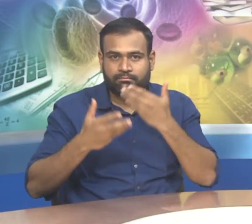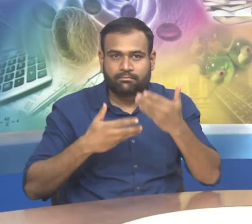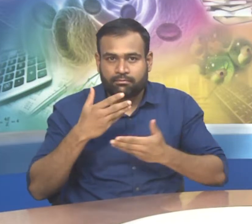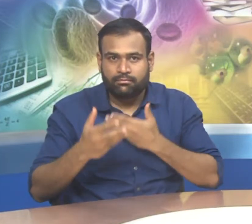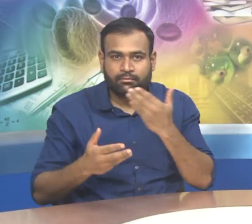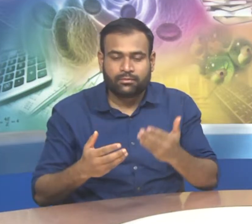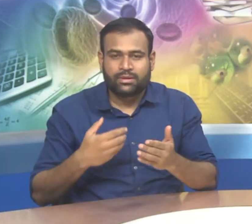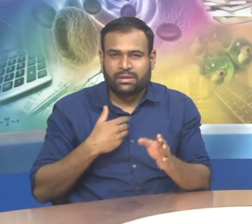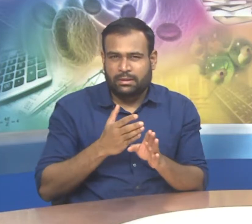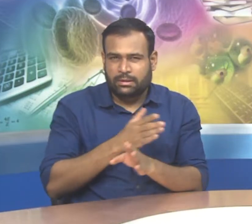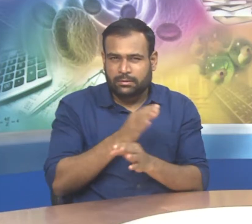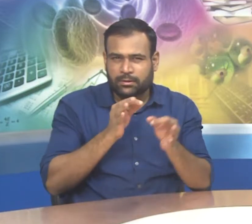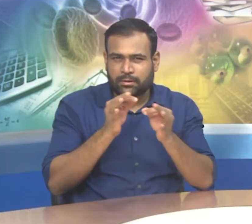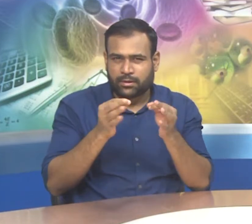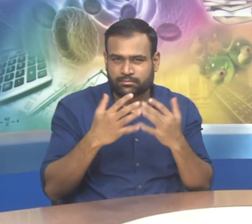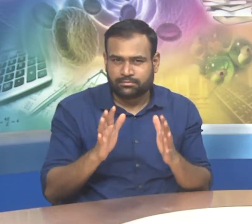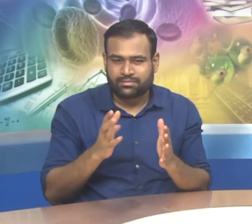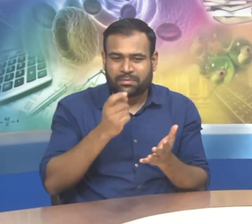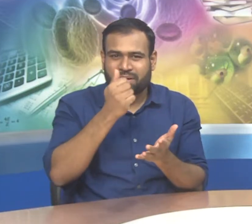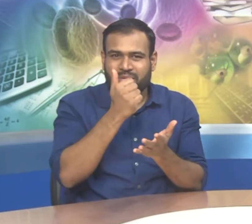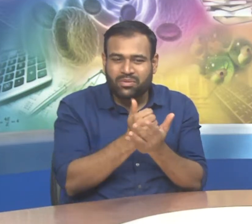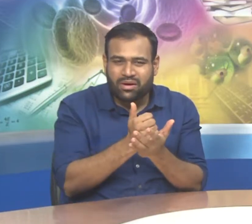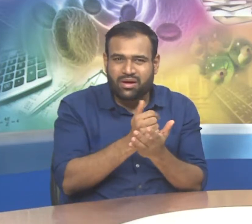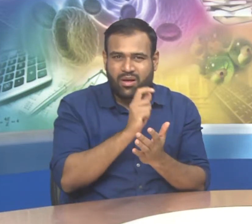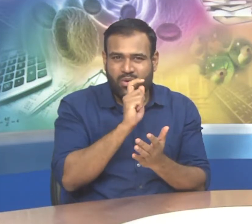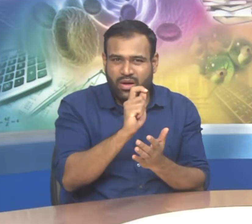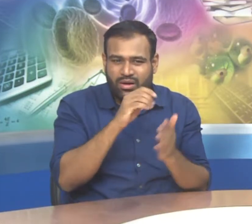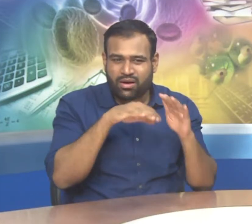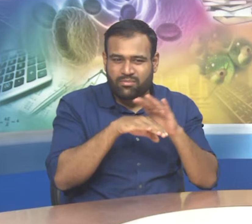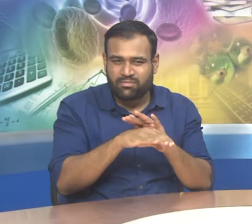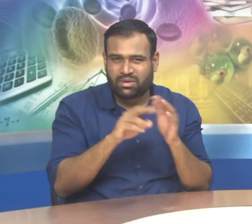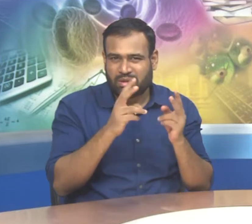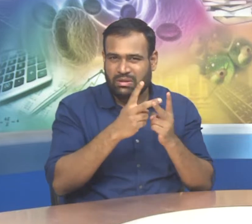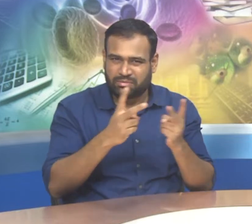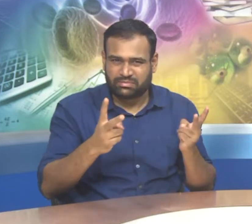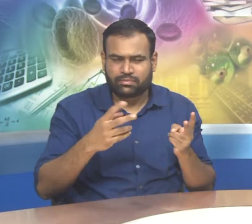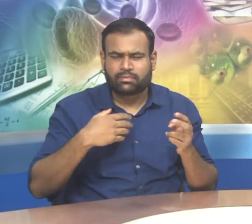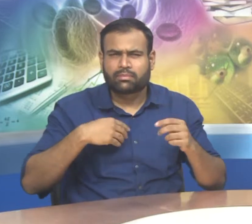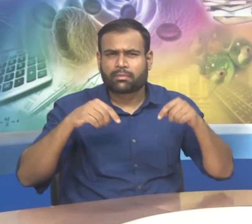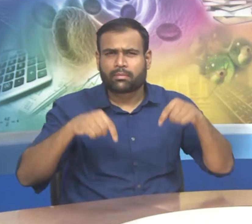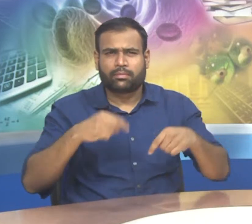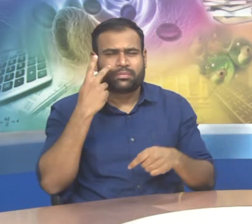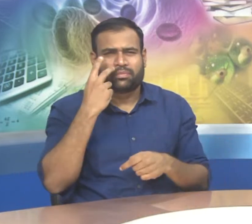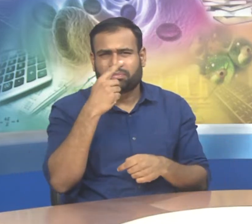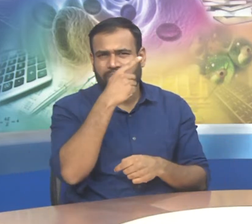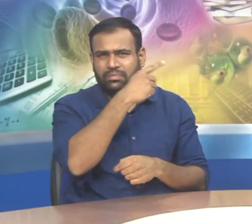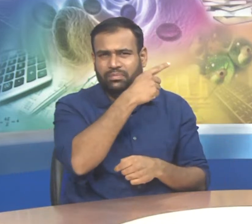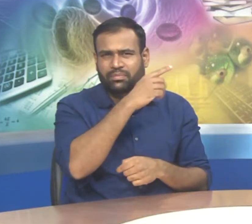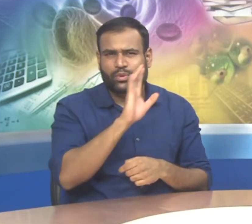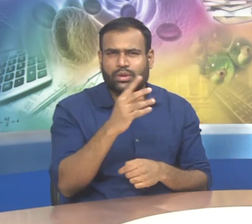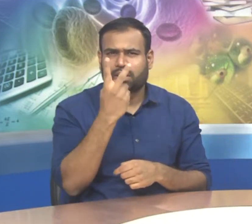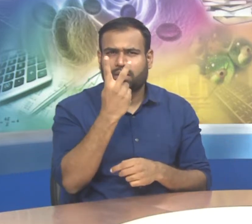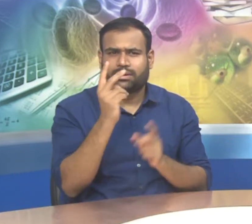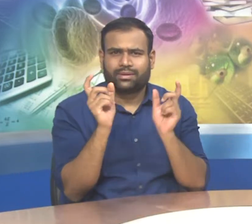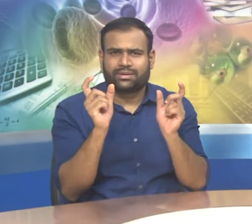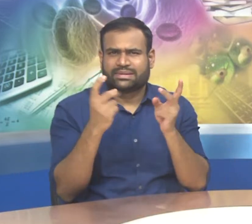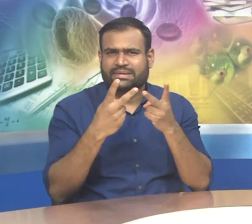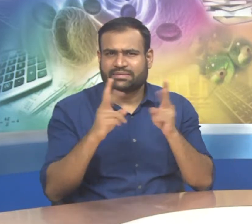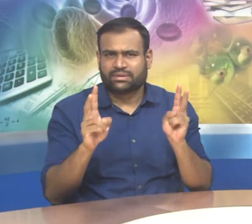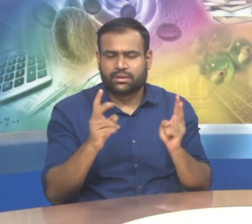Let us begin our topic. We were discussing about the banking and bank related words.